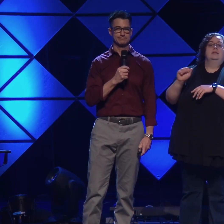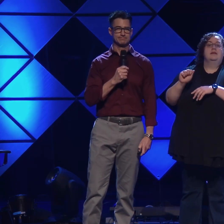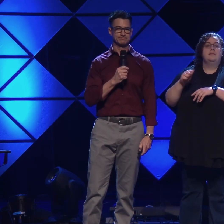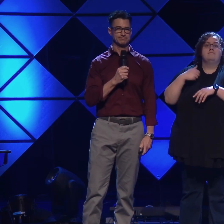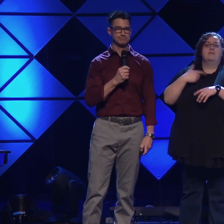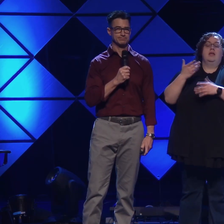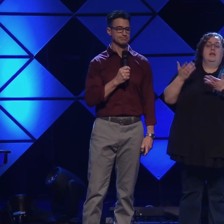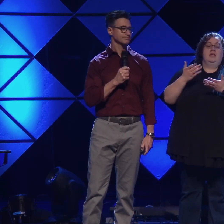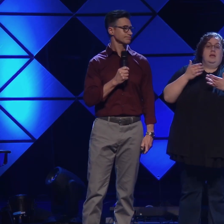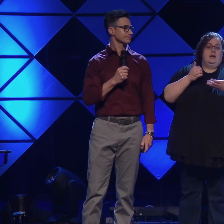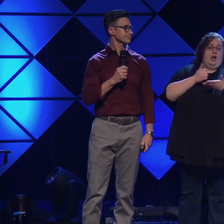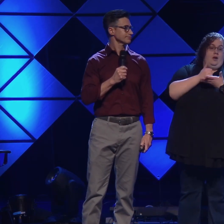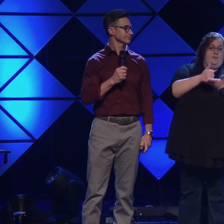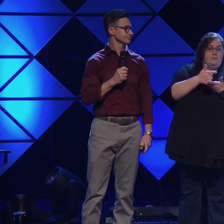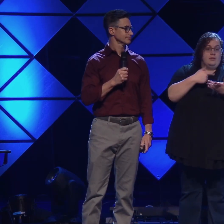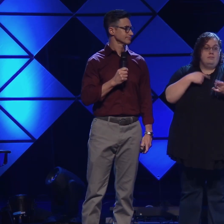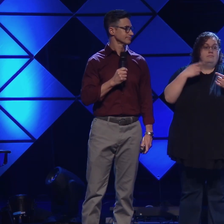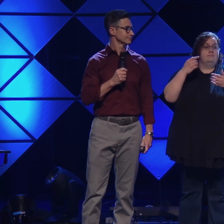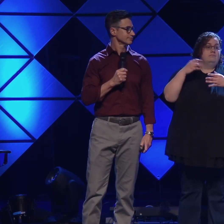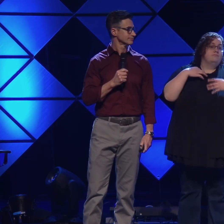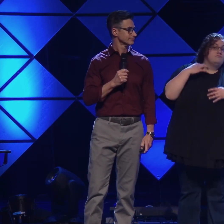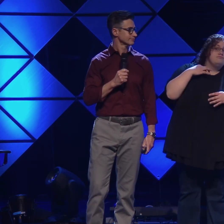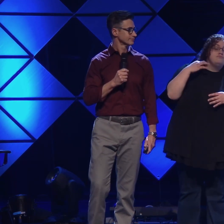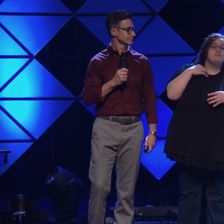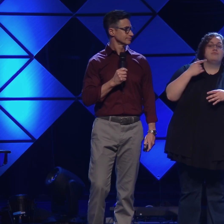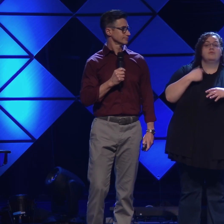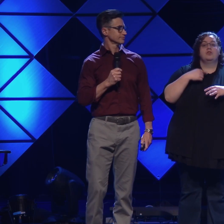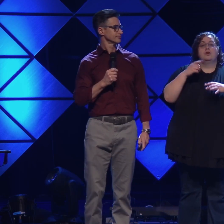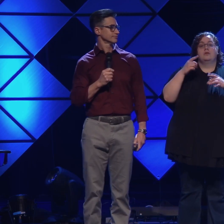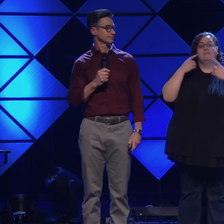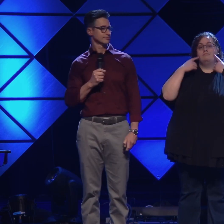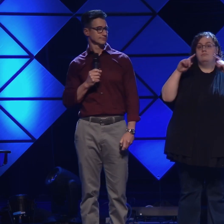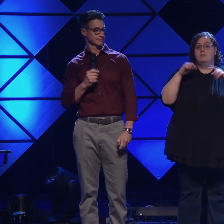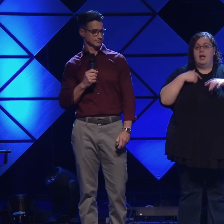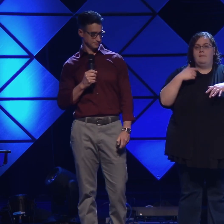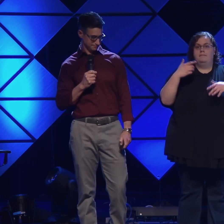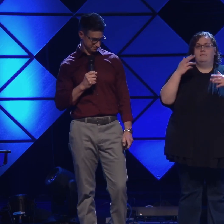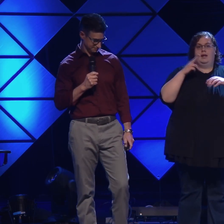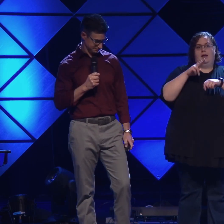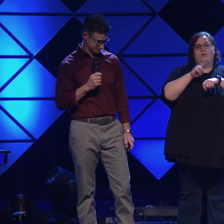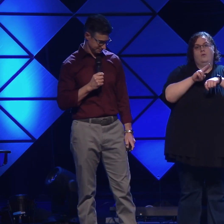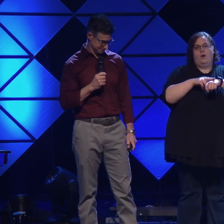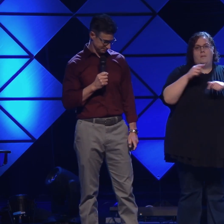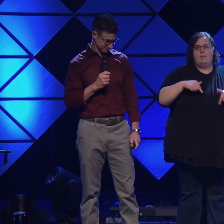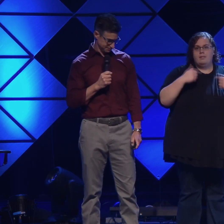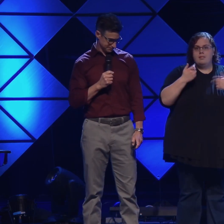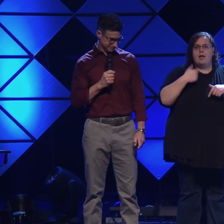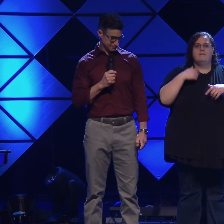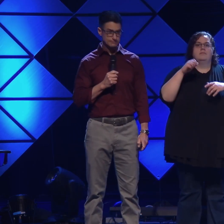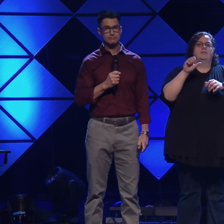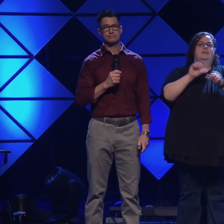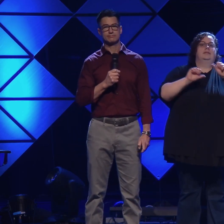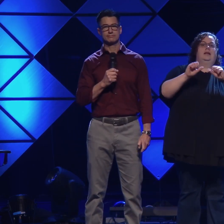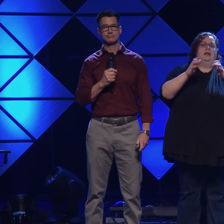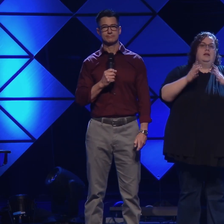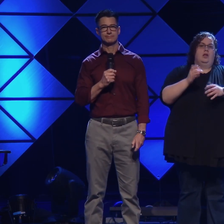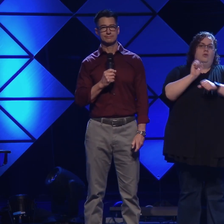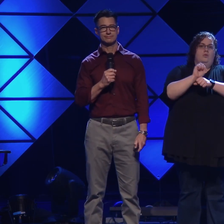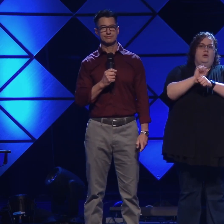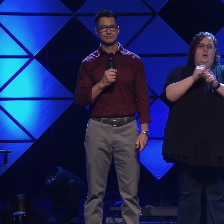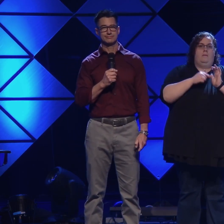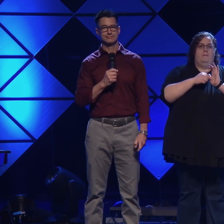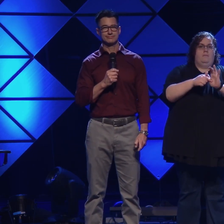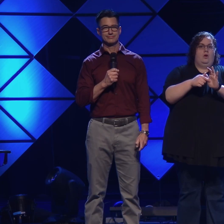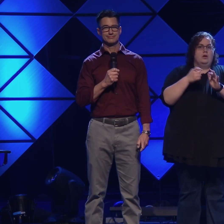and announcements. In my everyday normal life, I'm a data scientist working on models and predictions for cybersecurity risk, so